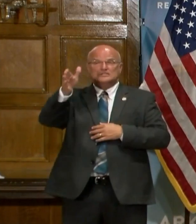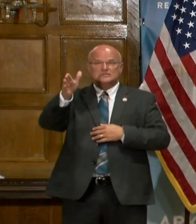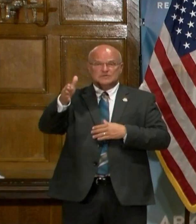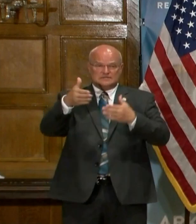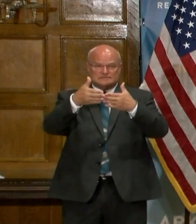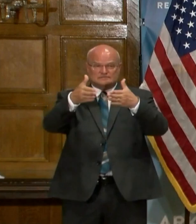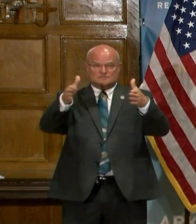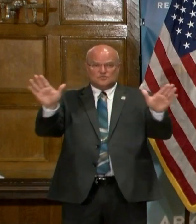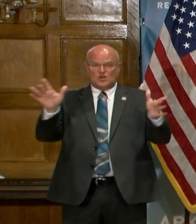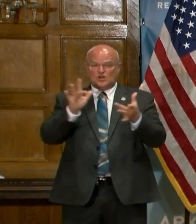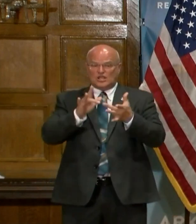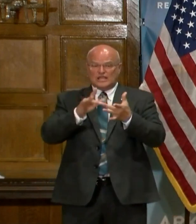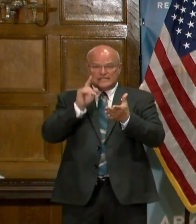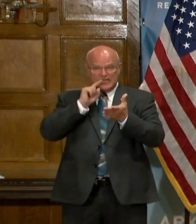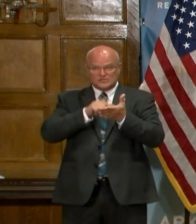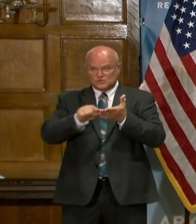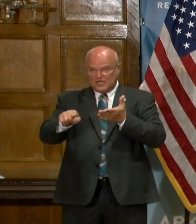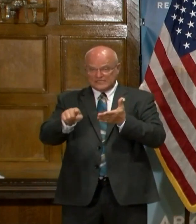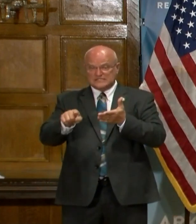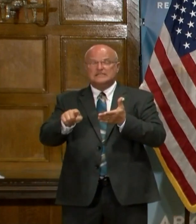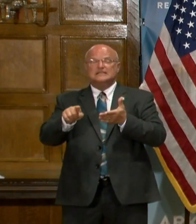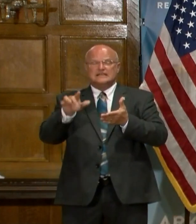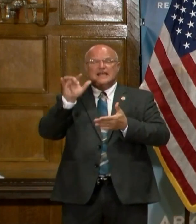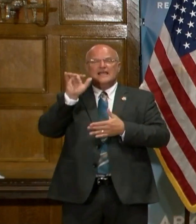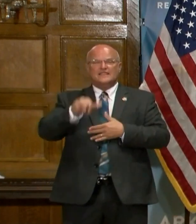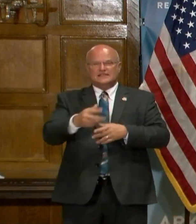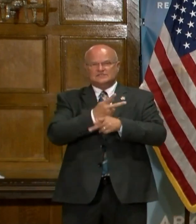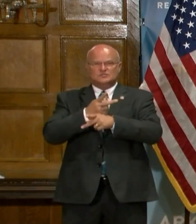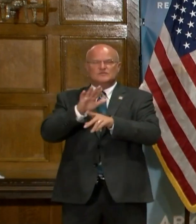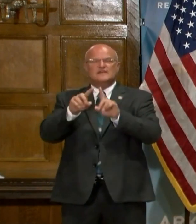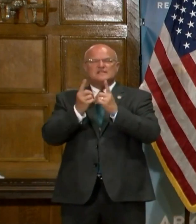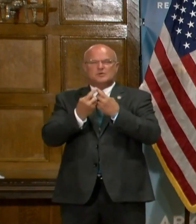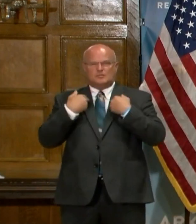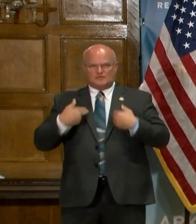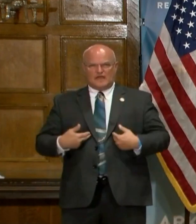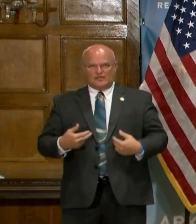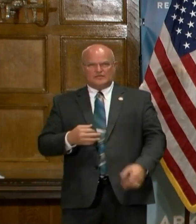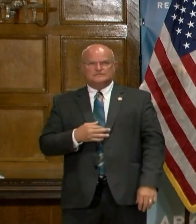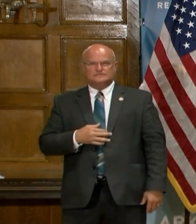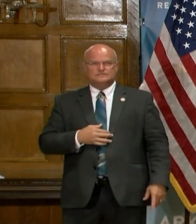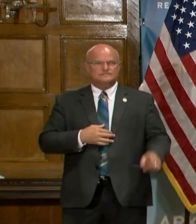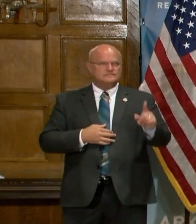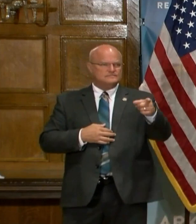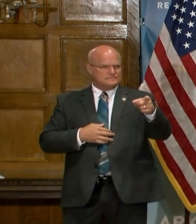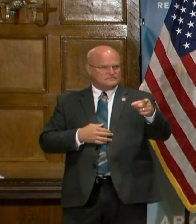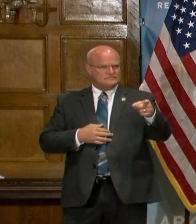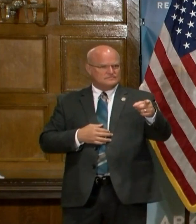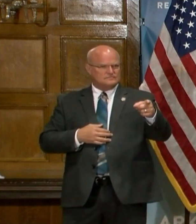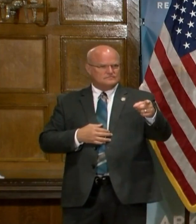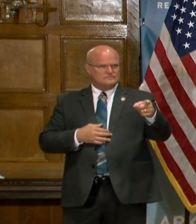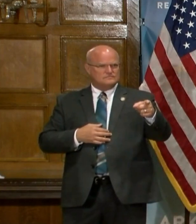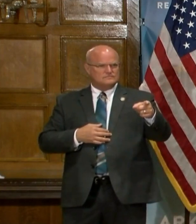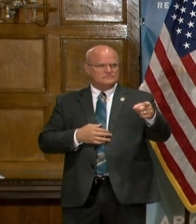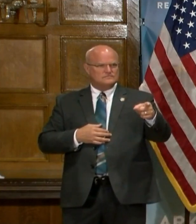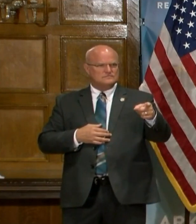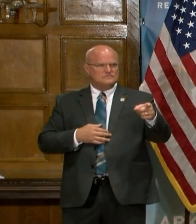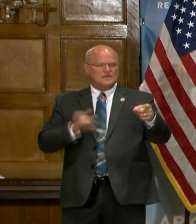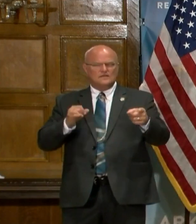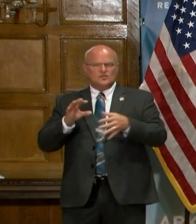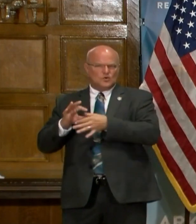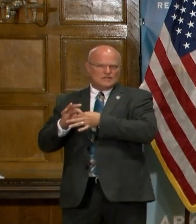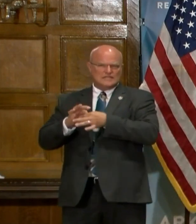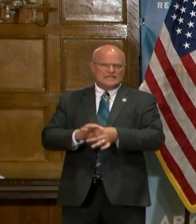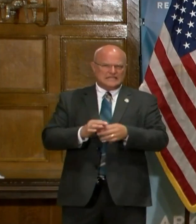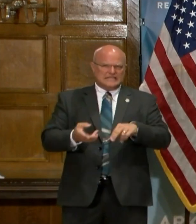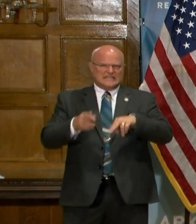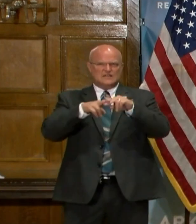the broader contact tracing would be supervised by the Department of Health. Yes, ma'am. So if you were more or less linking